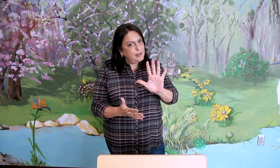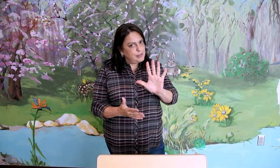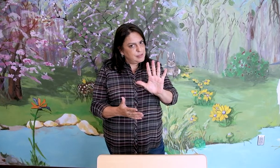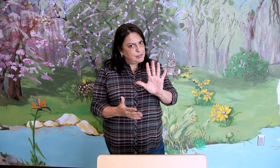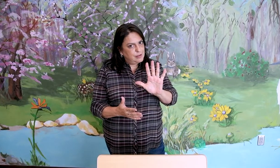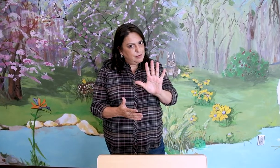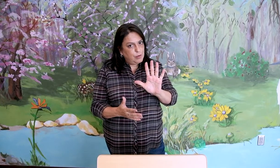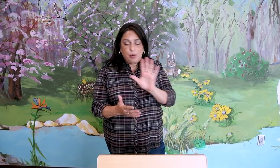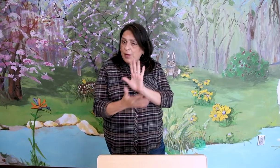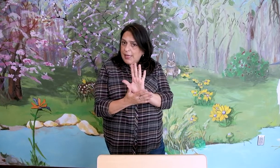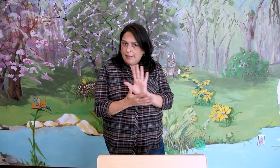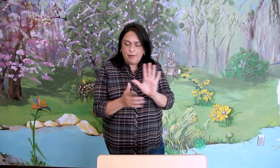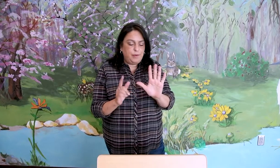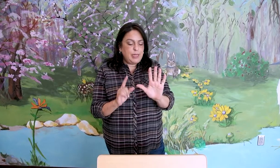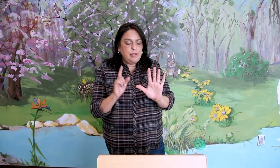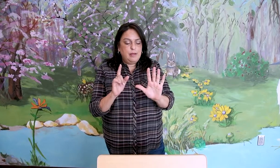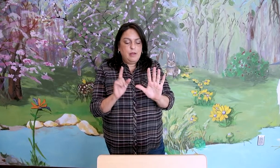fingers in one hand. Ready?